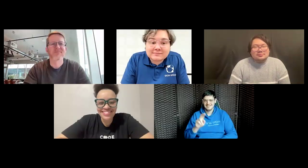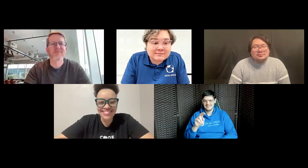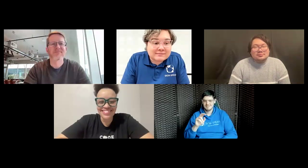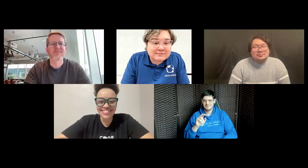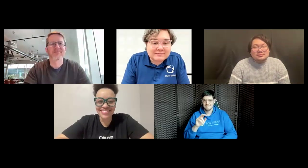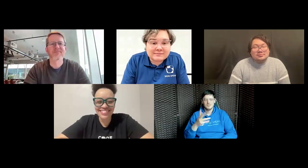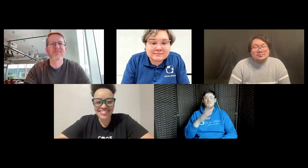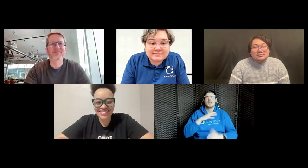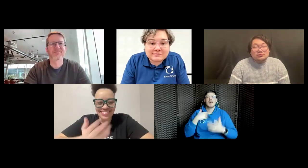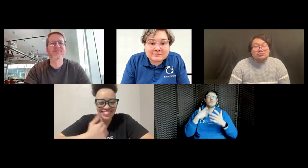anything?